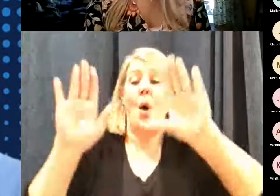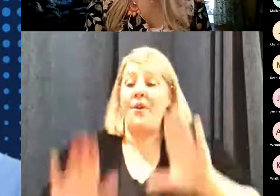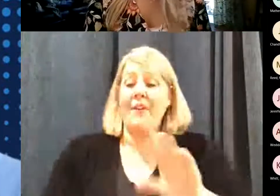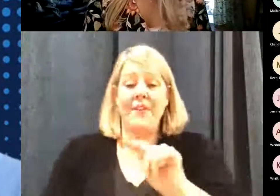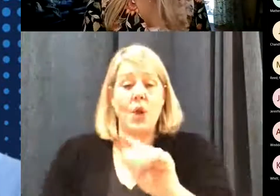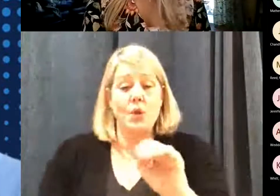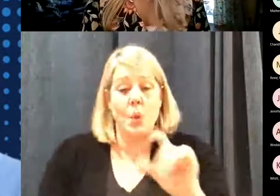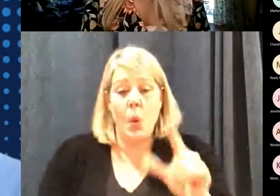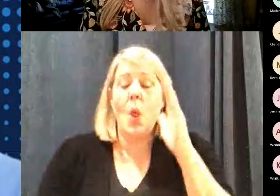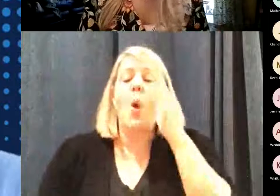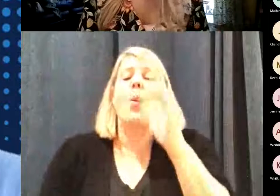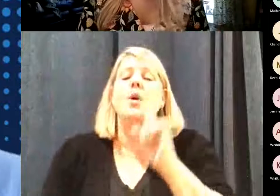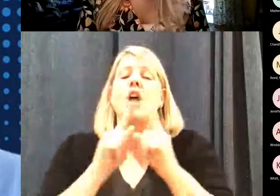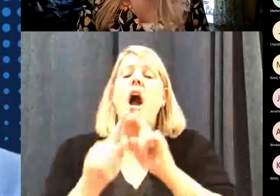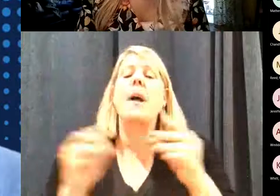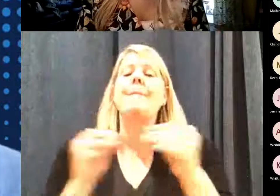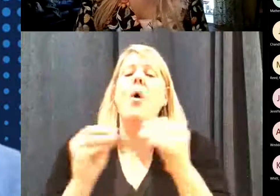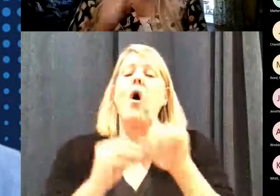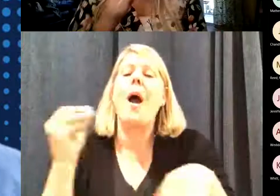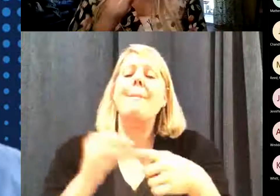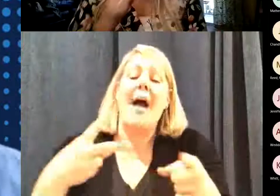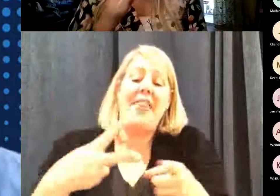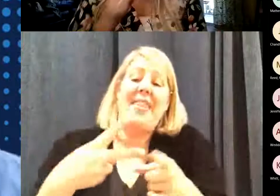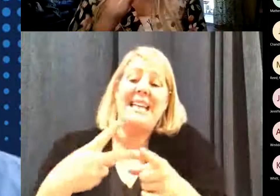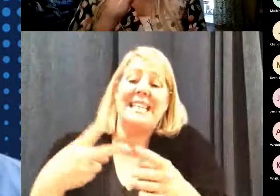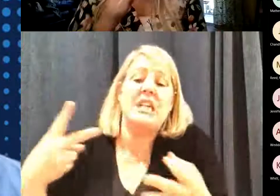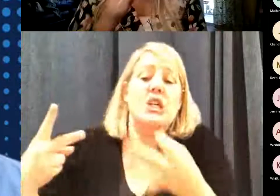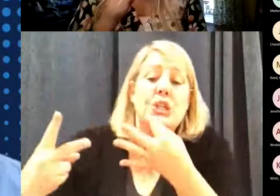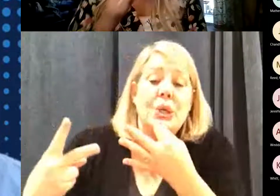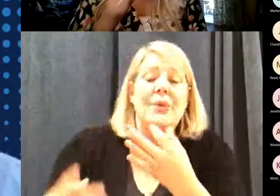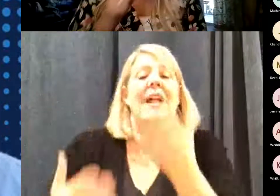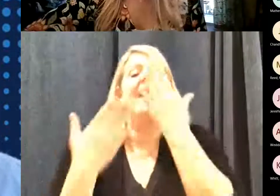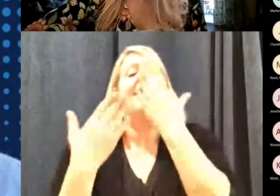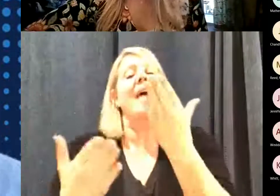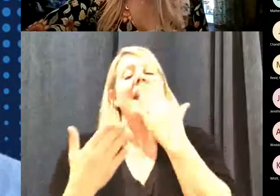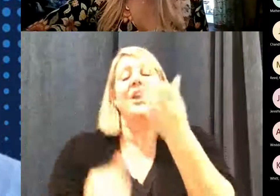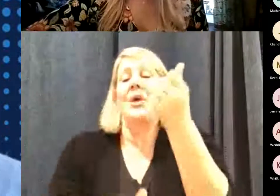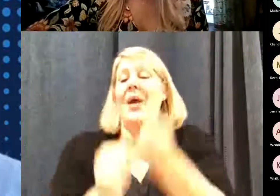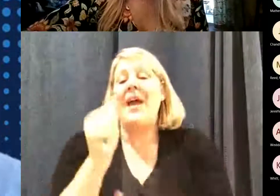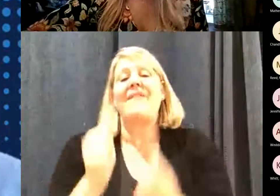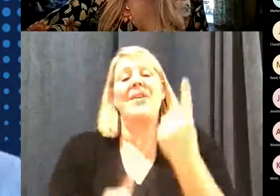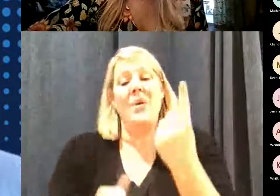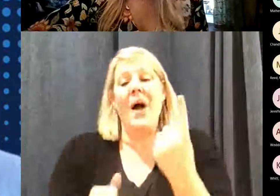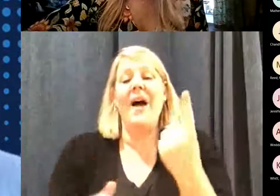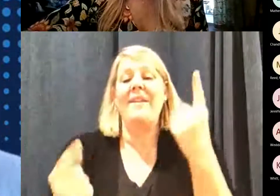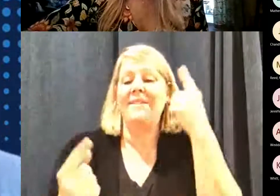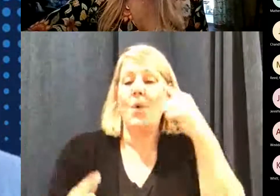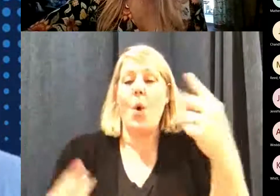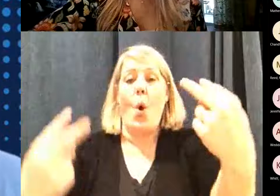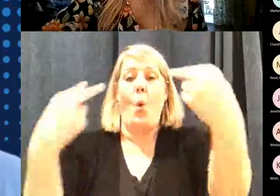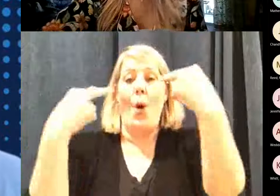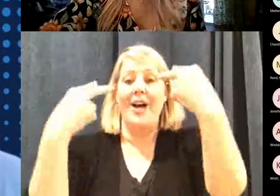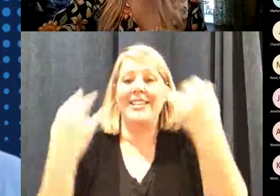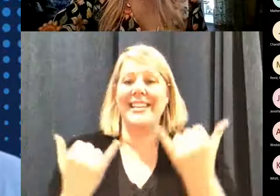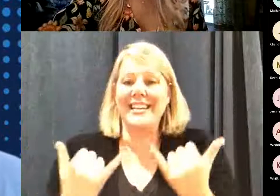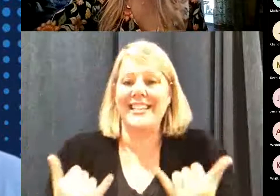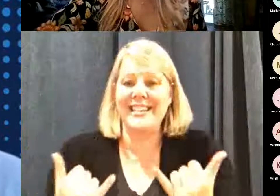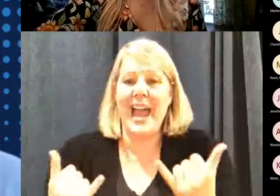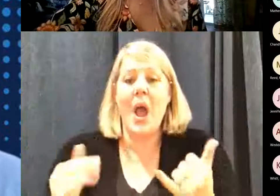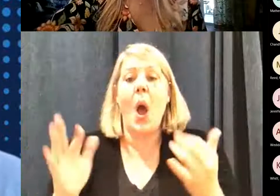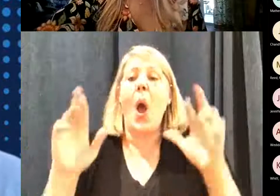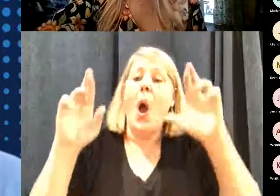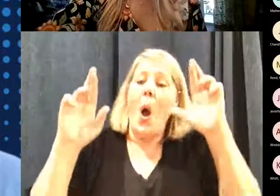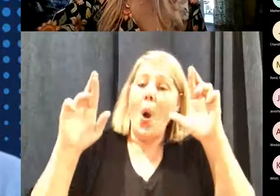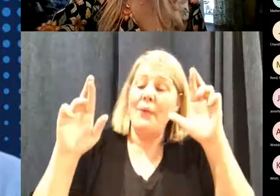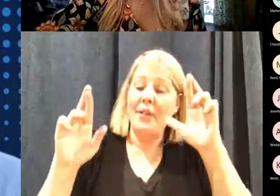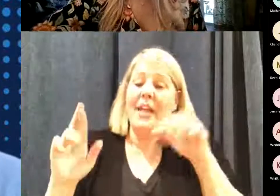soon. Thank you so much, Kelly, and thanks everyone for spending time with us today. Hopefully you're able to take time to check out